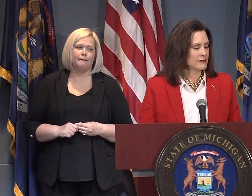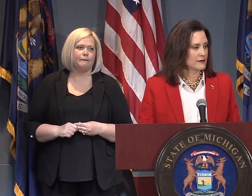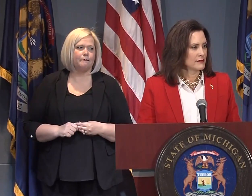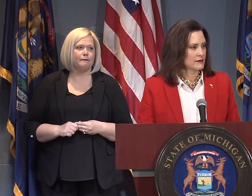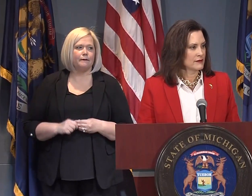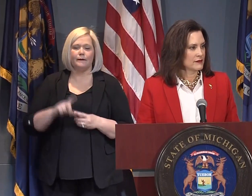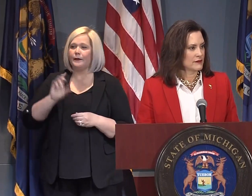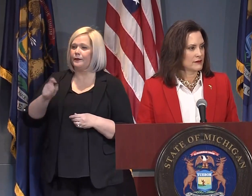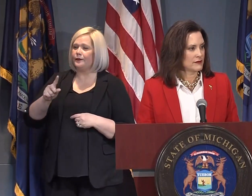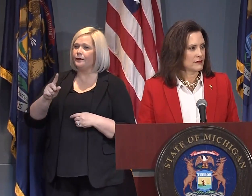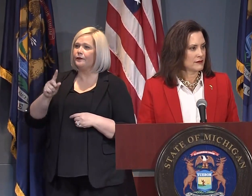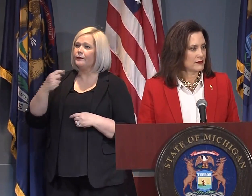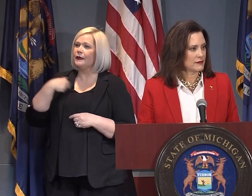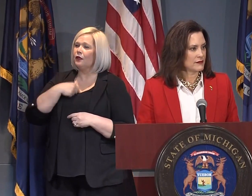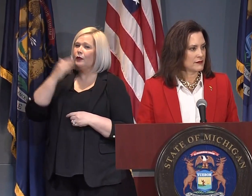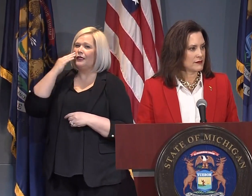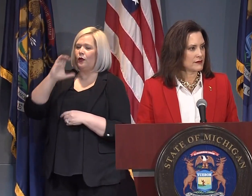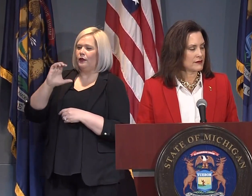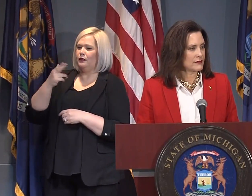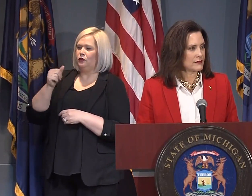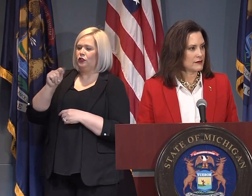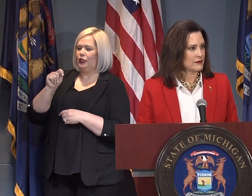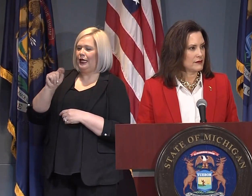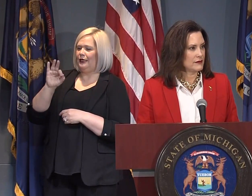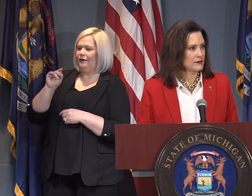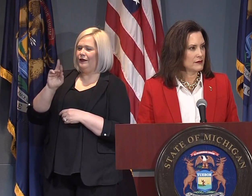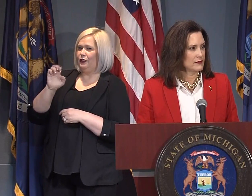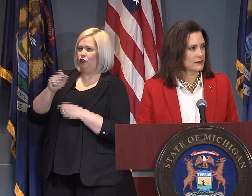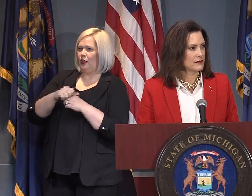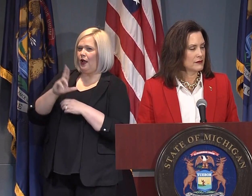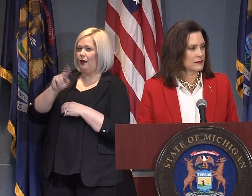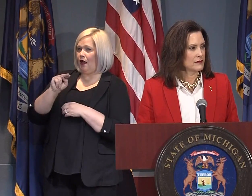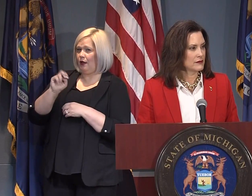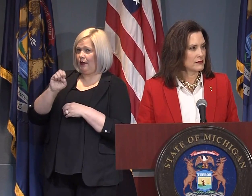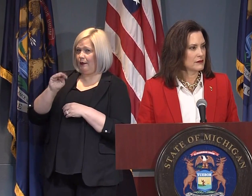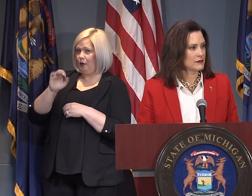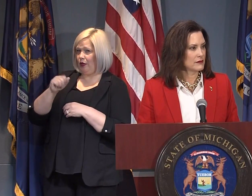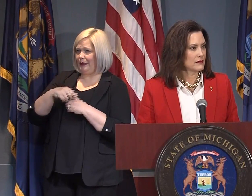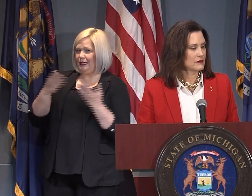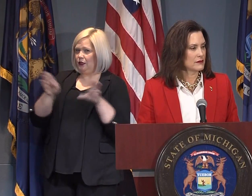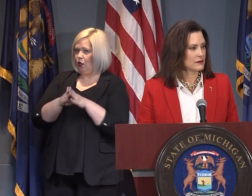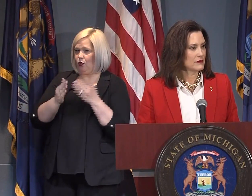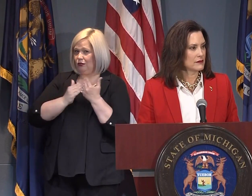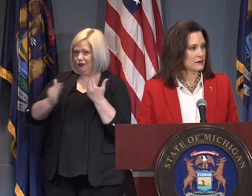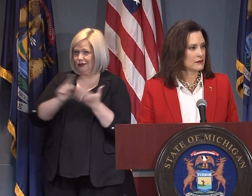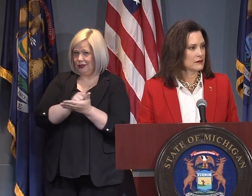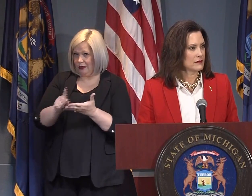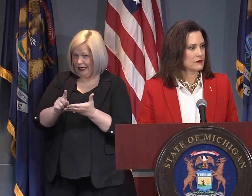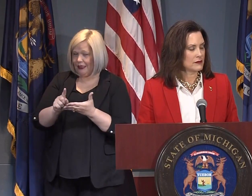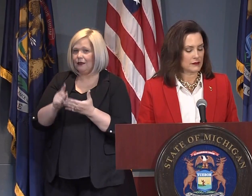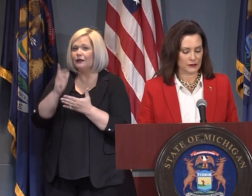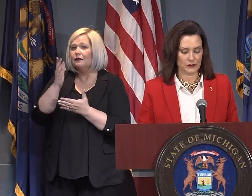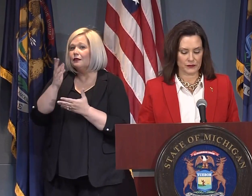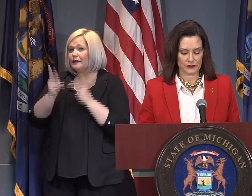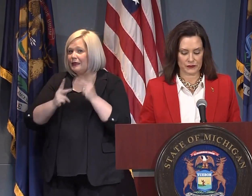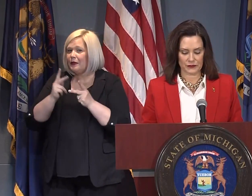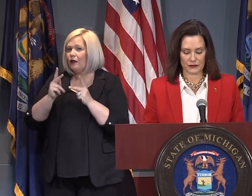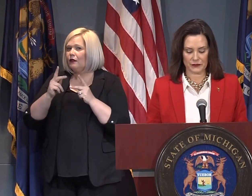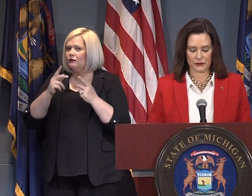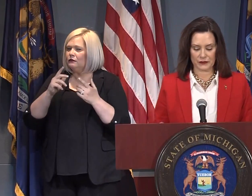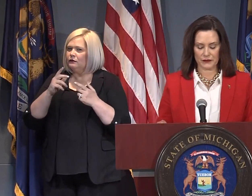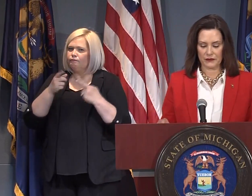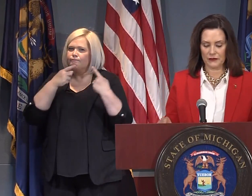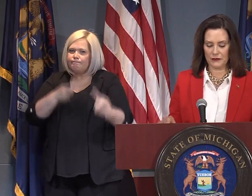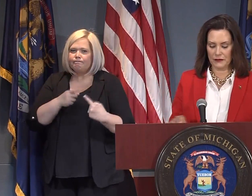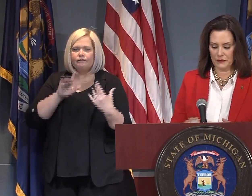Governor, we know that the chat feature on the unemployment website is down for the rest of the week. People have had issues getting through, making